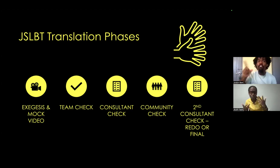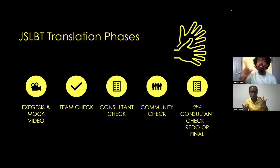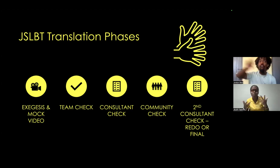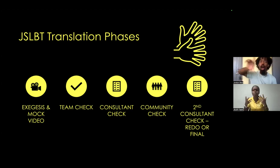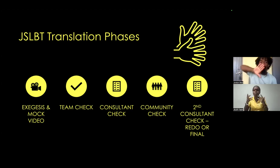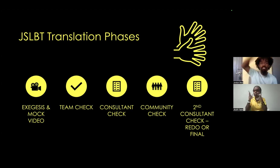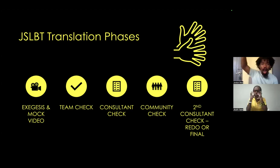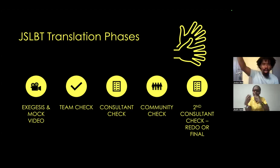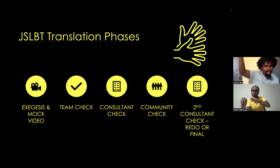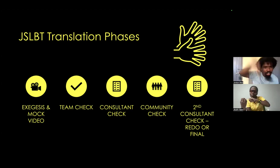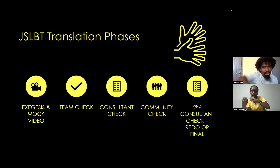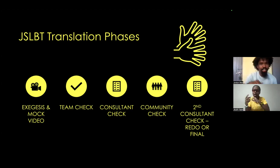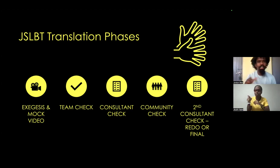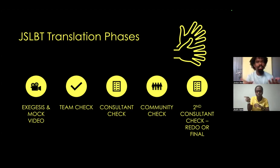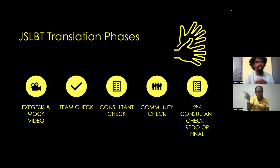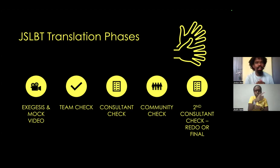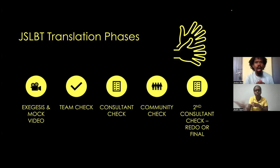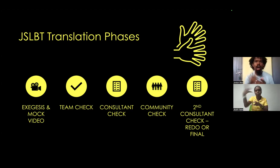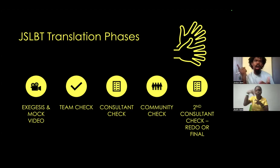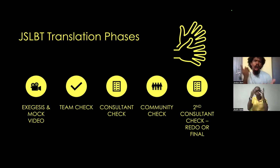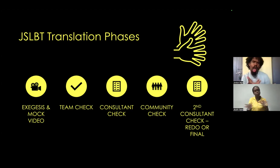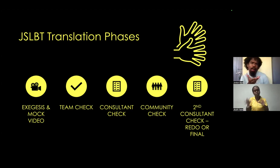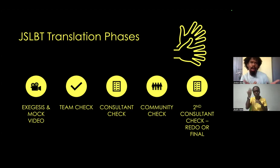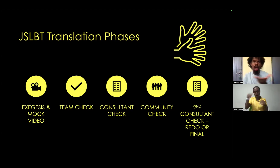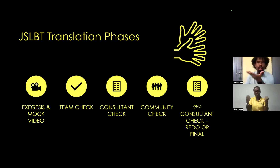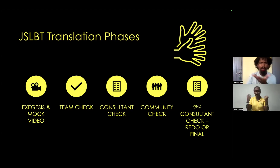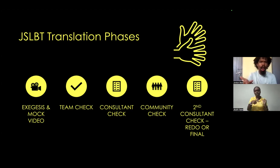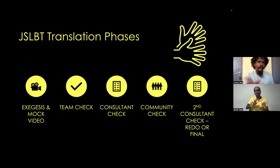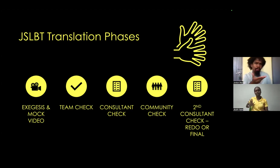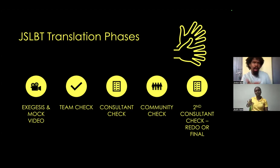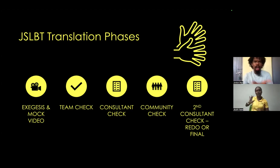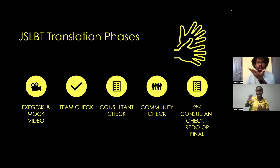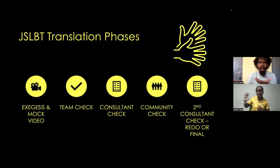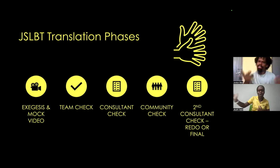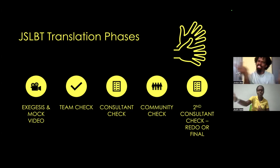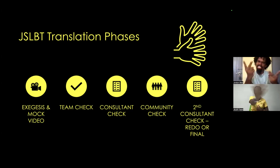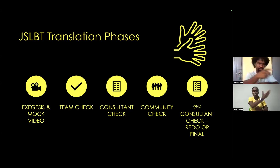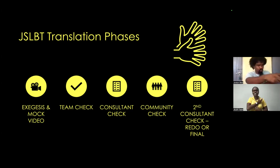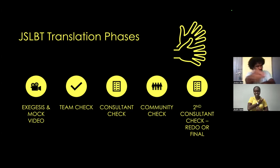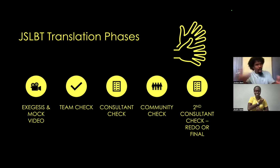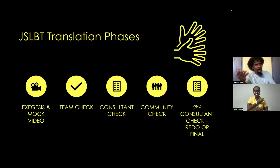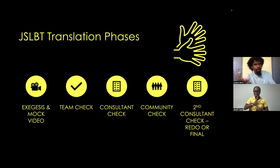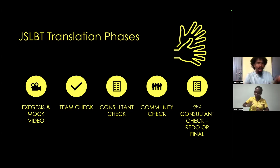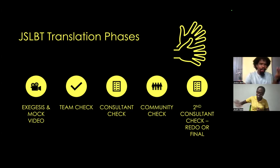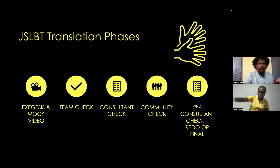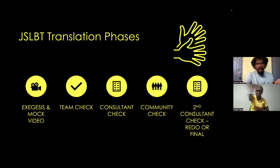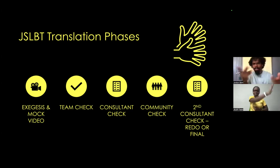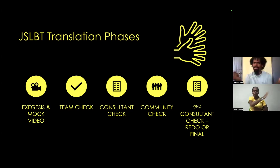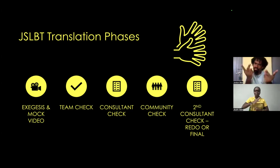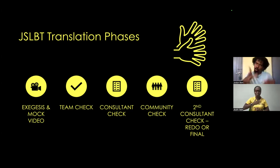interpreters who lived overseas, who came, they gave feedback. Deaf people gave feedback, or community. It's